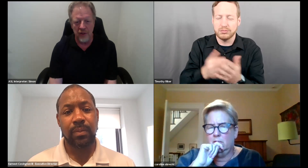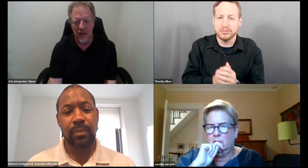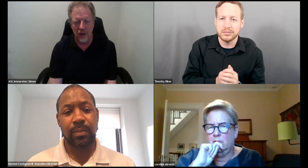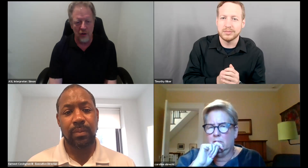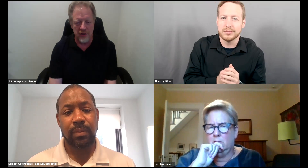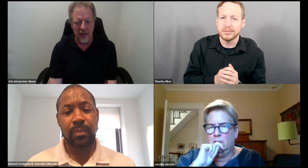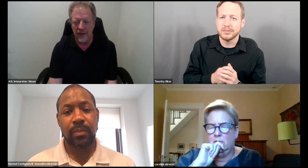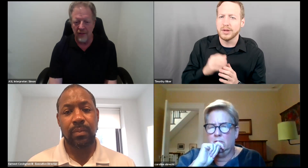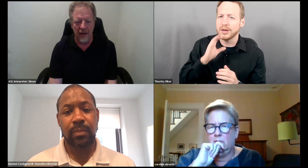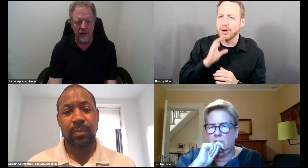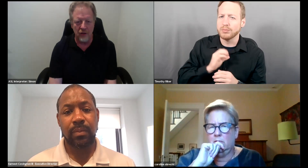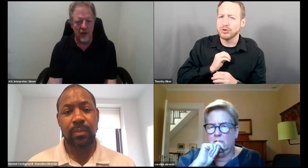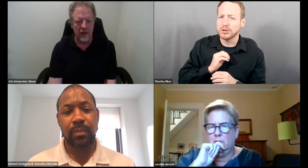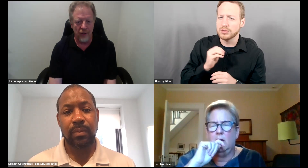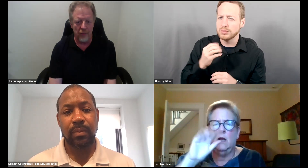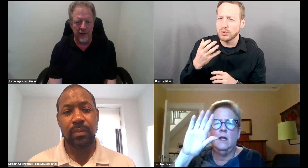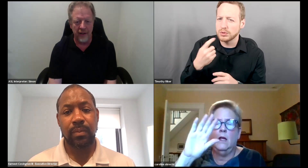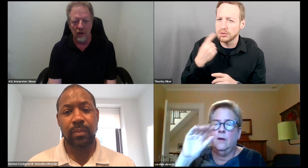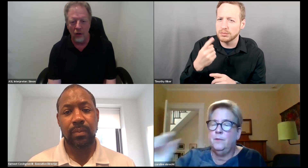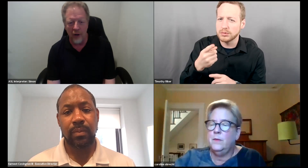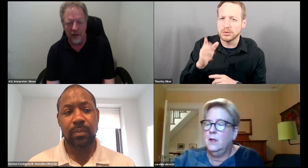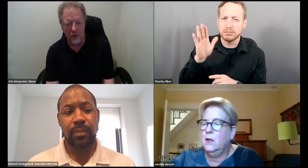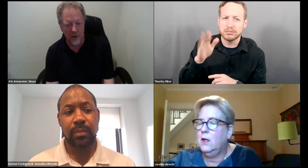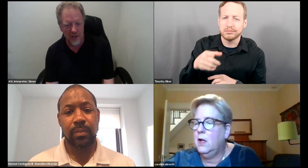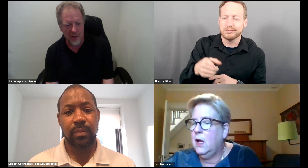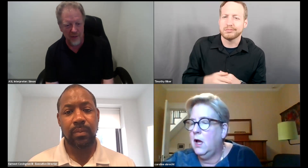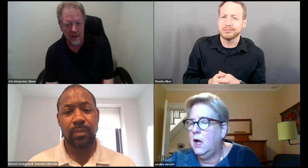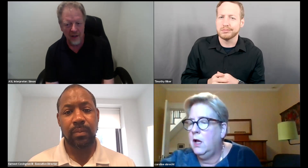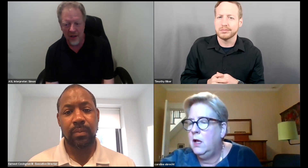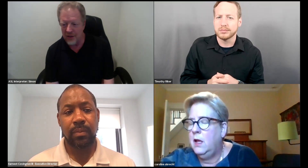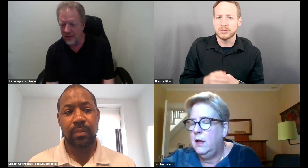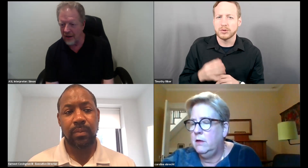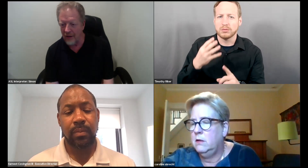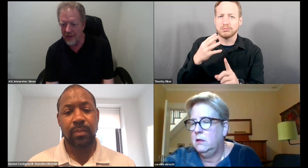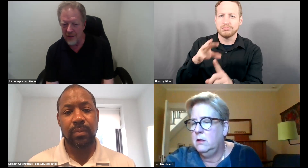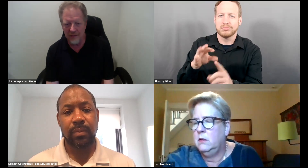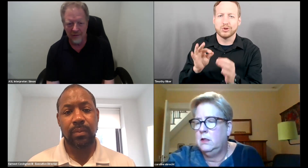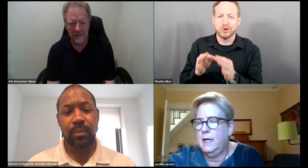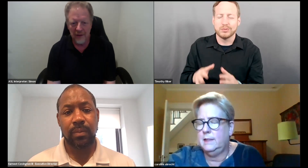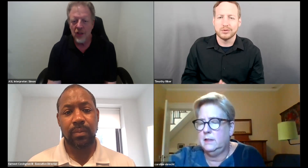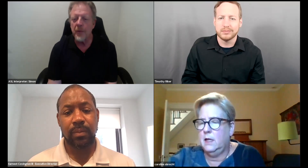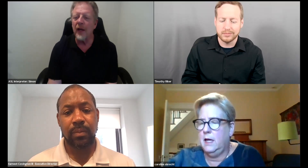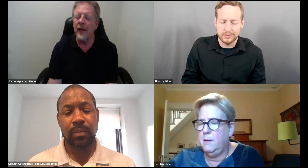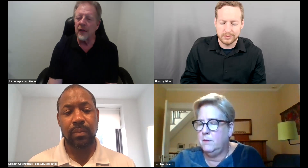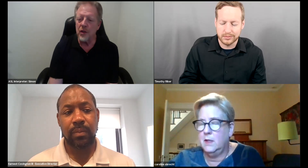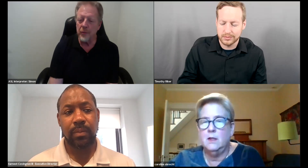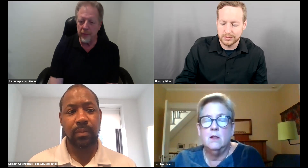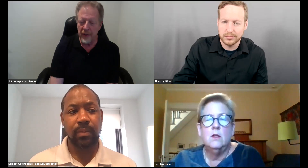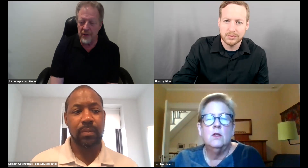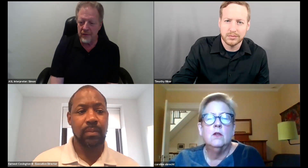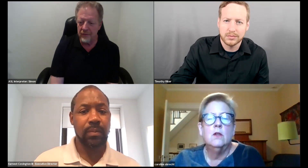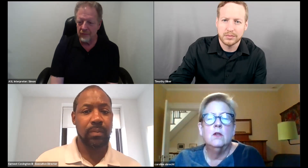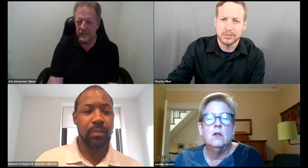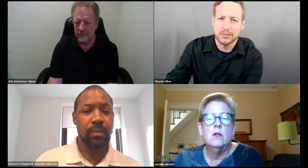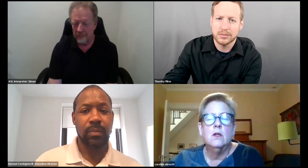I'm just kind of curious. I'd like to leave it out to you. So how do you feel about that? Carol Albright, did you want to say something? I see your hand raised. Spotlight the interpreter,